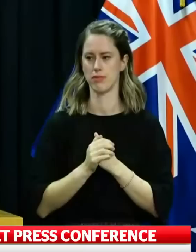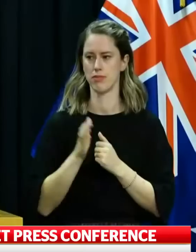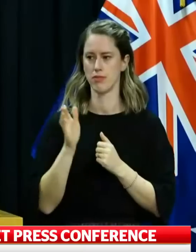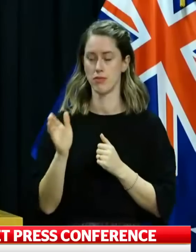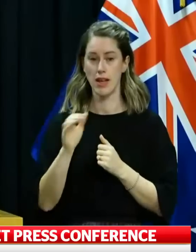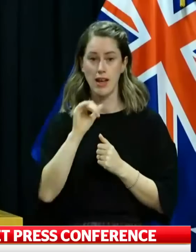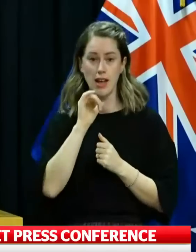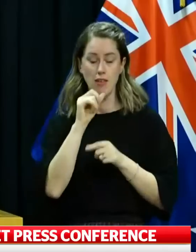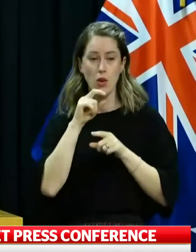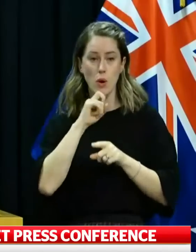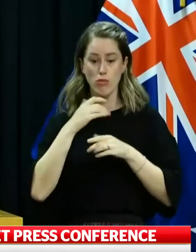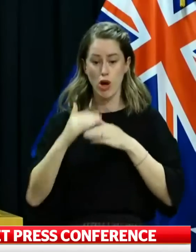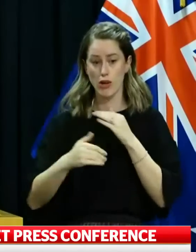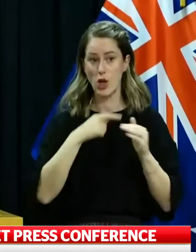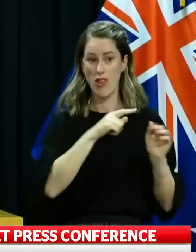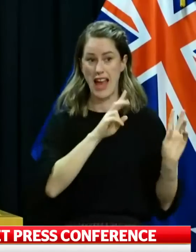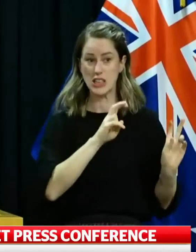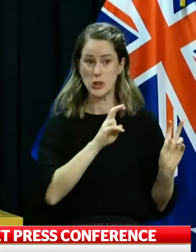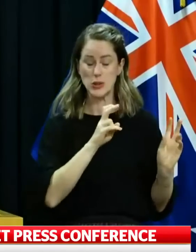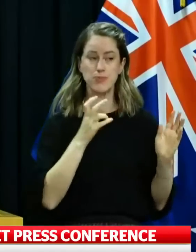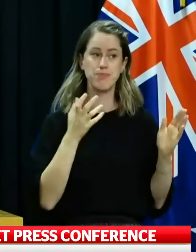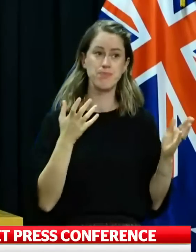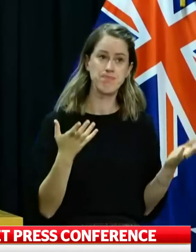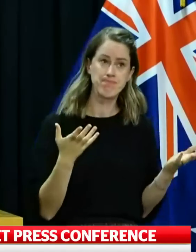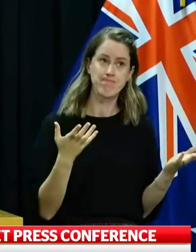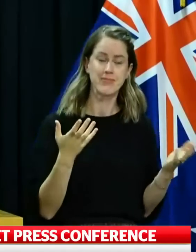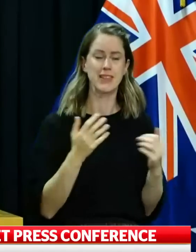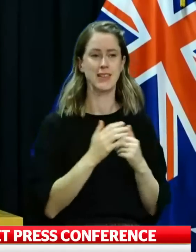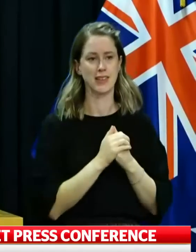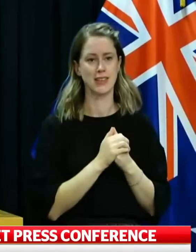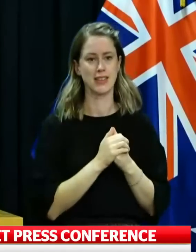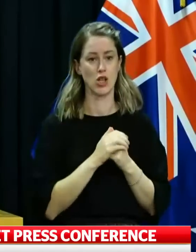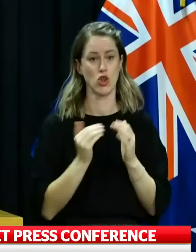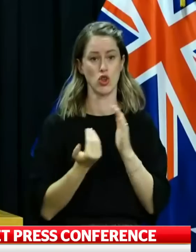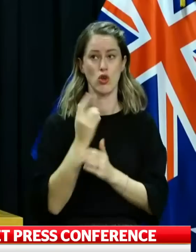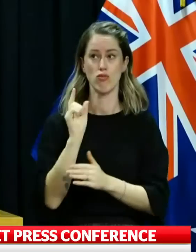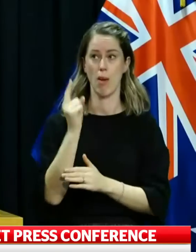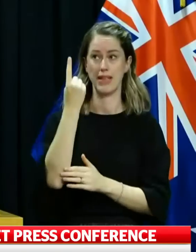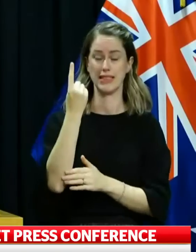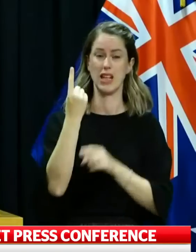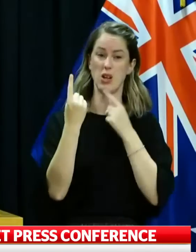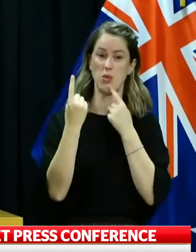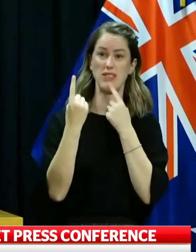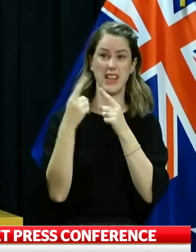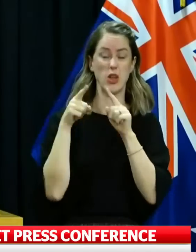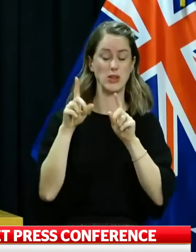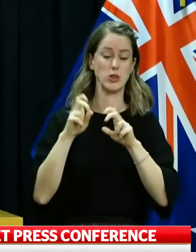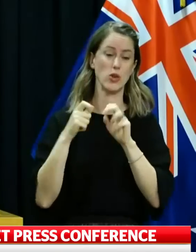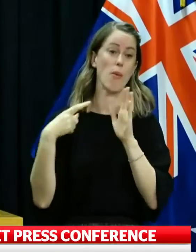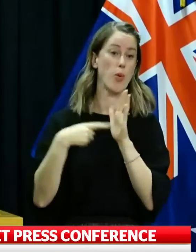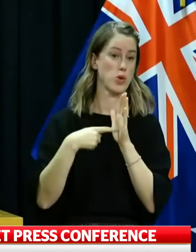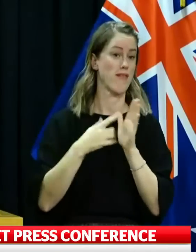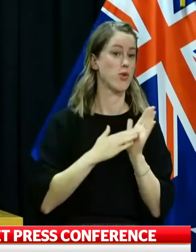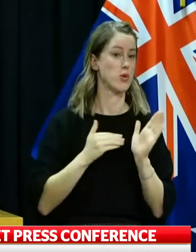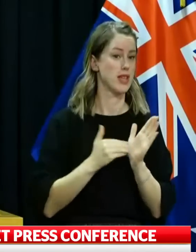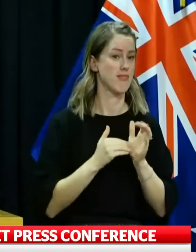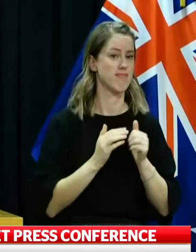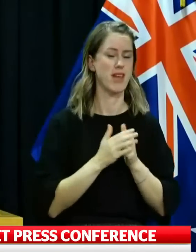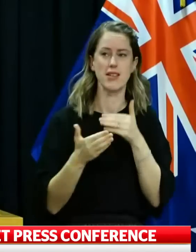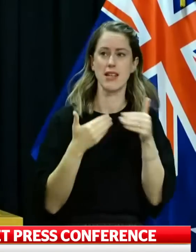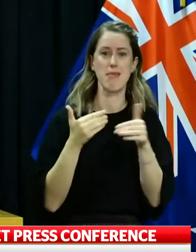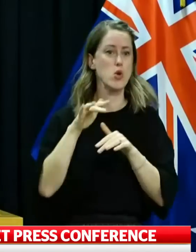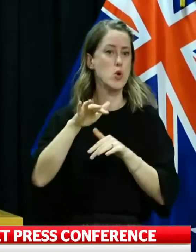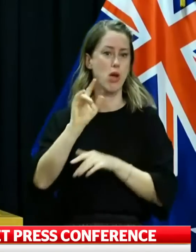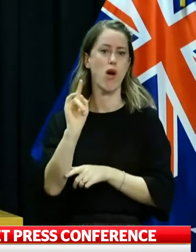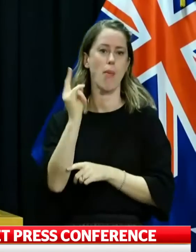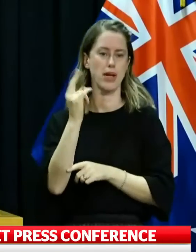Whether or not we'll make progress on them, look, we're clear with the incoming Prime Minister that these issues remain for us, regardless of who's in